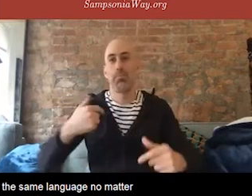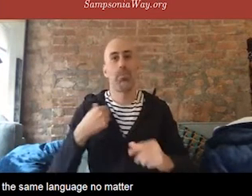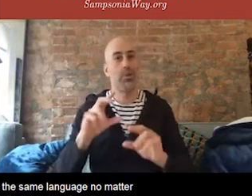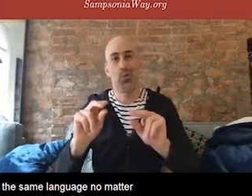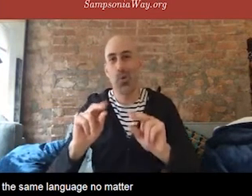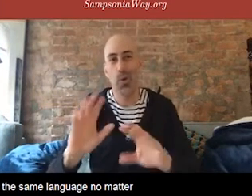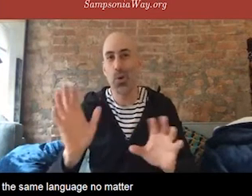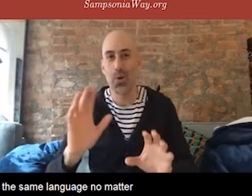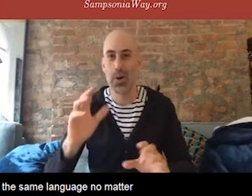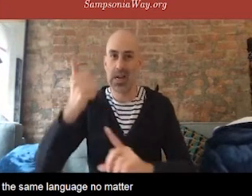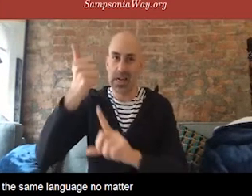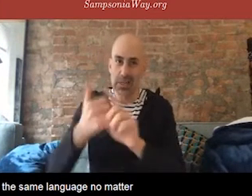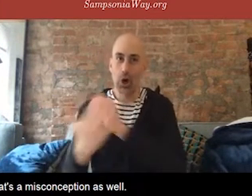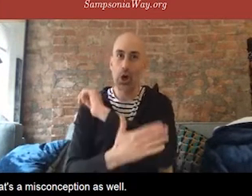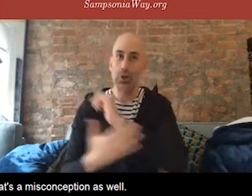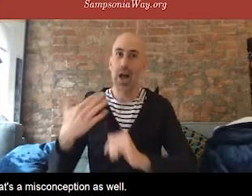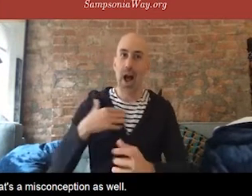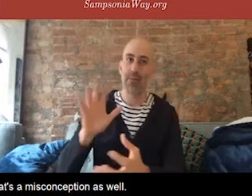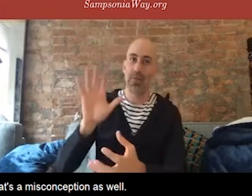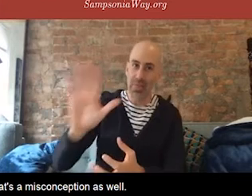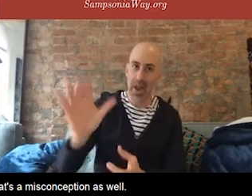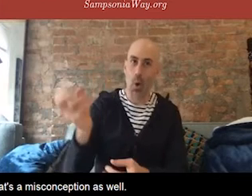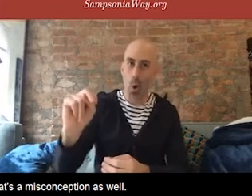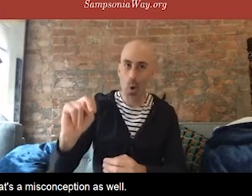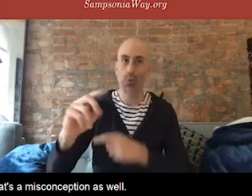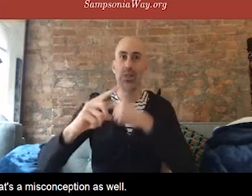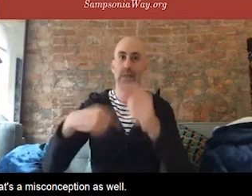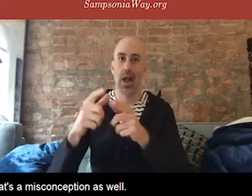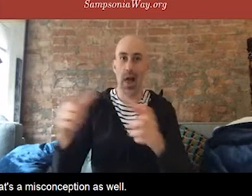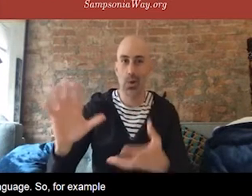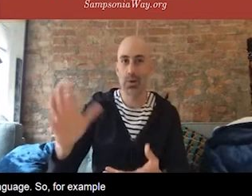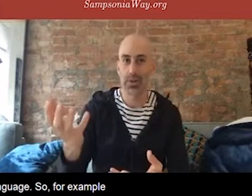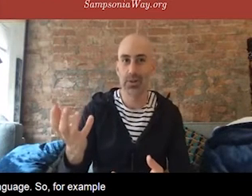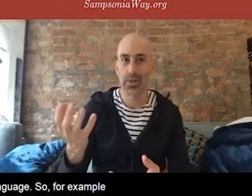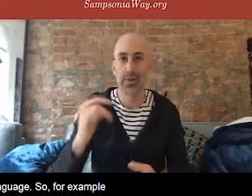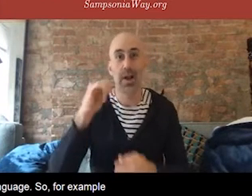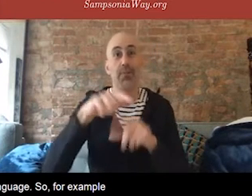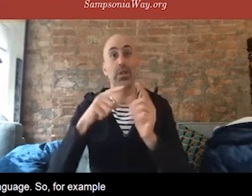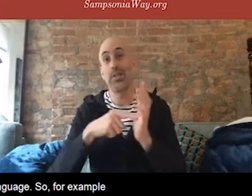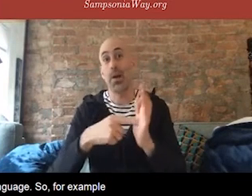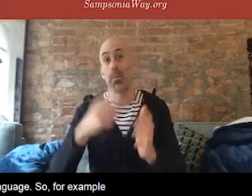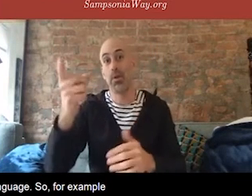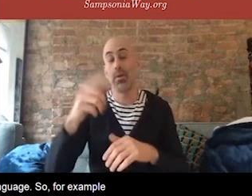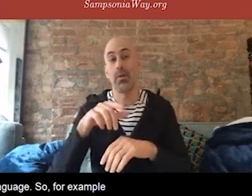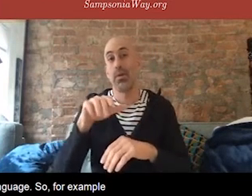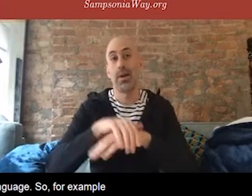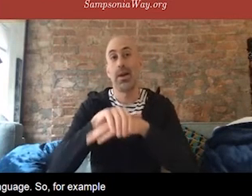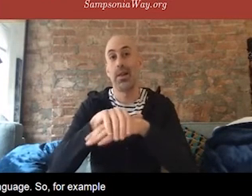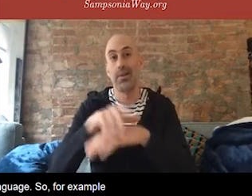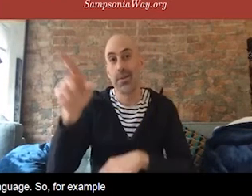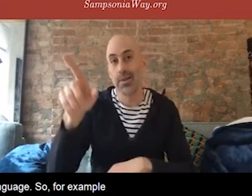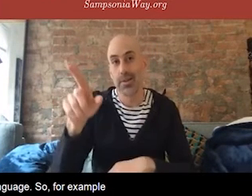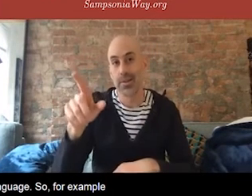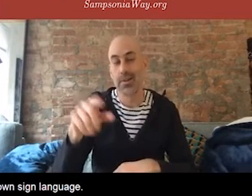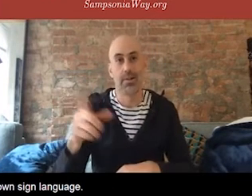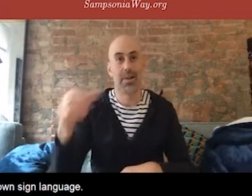universal language, that people use the same language no matter where they're from in the world. But that's a misconception as well. Each country has its own sign language.